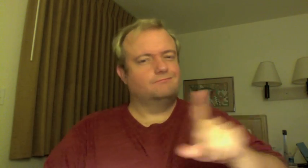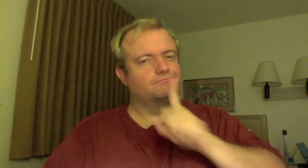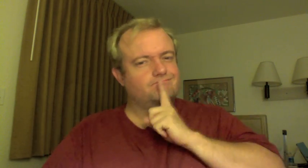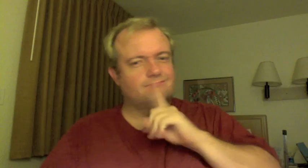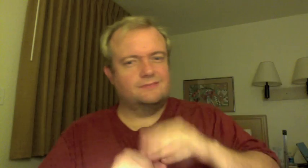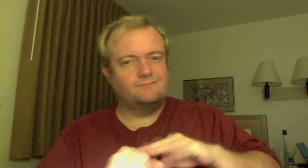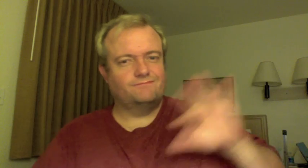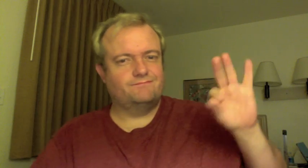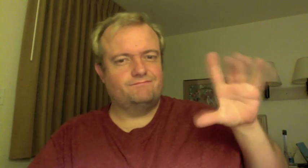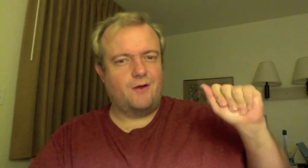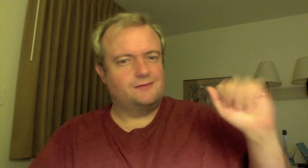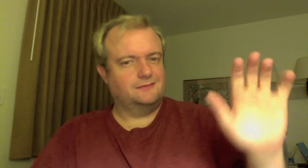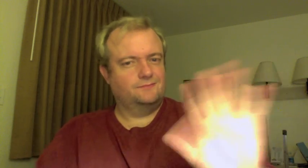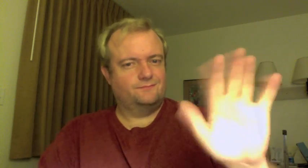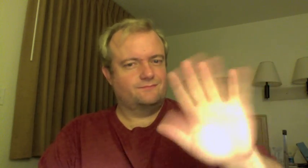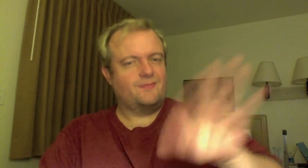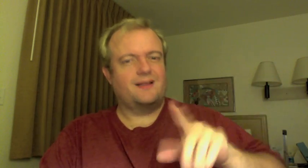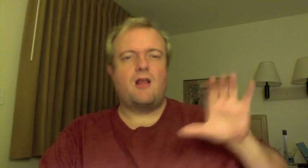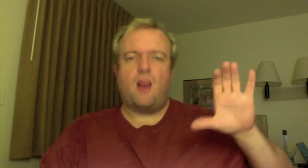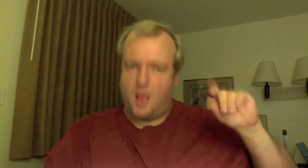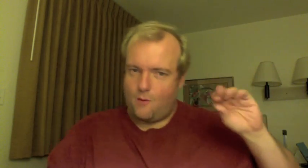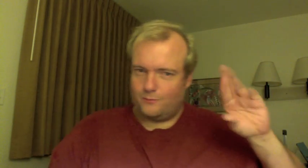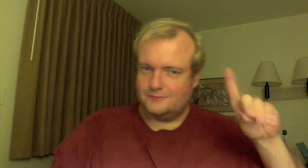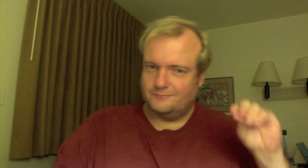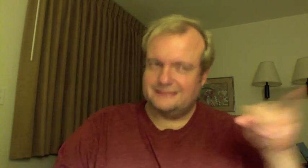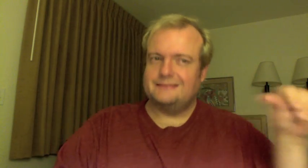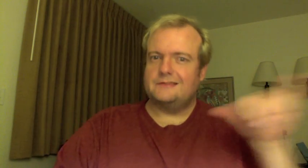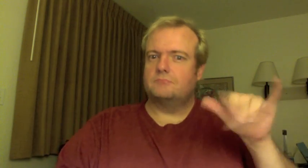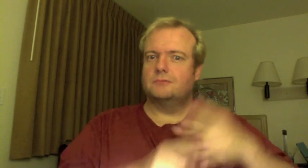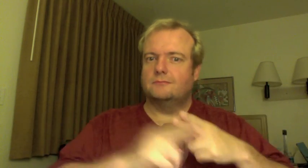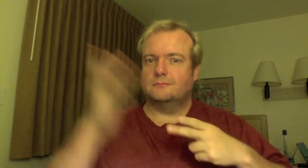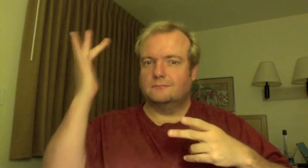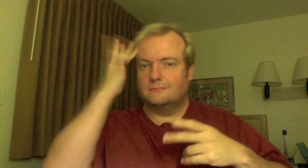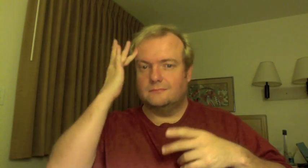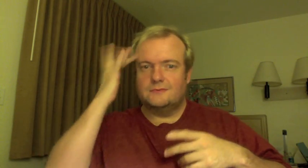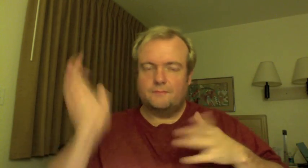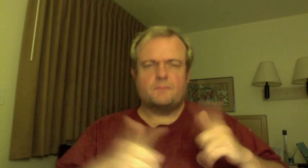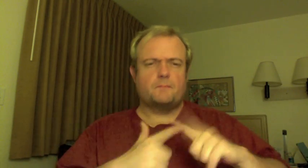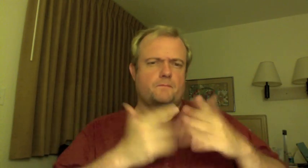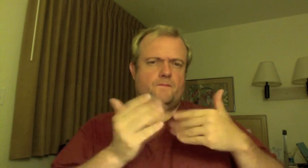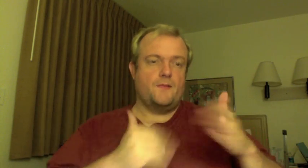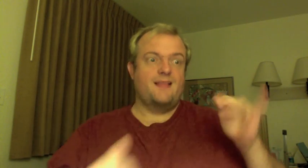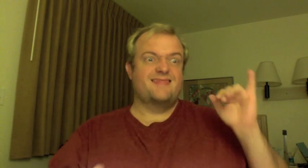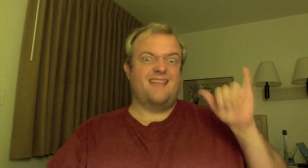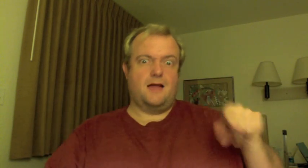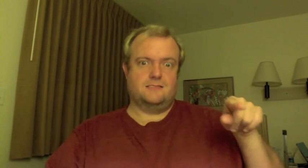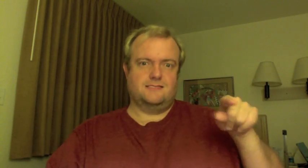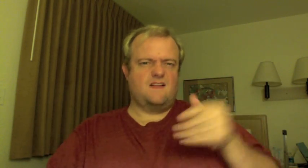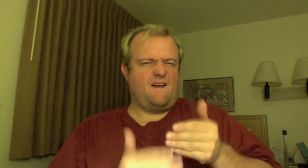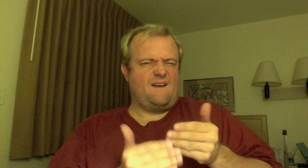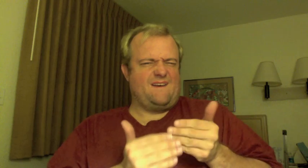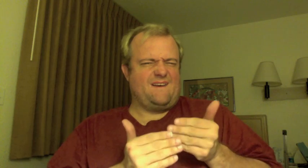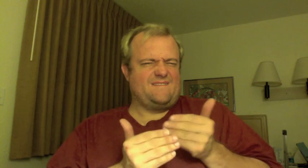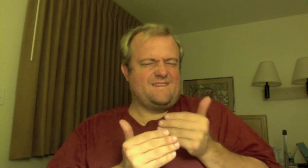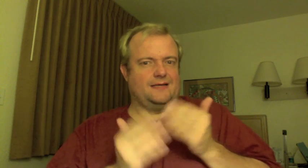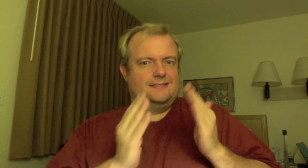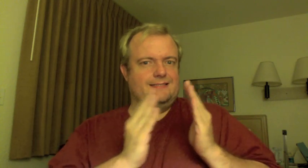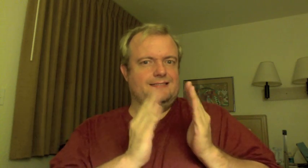After 5 long months, the officials finally give the go-ahead to continue the work, but reduce the number of seats